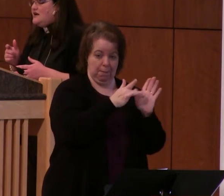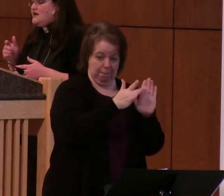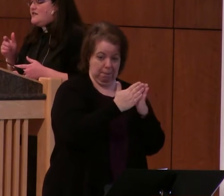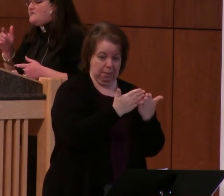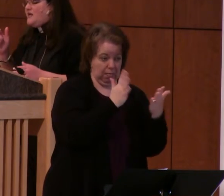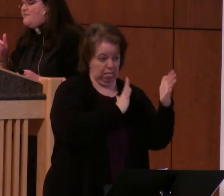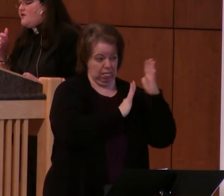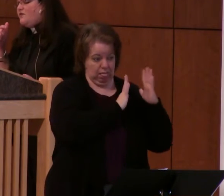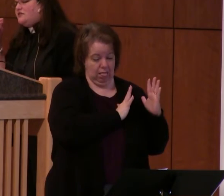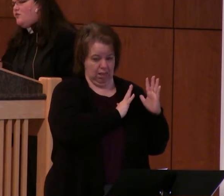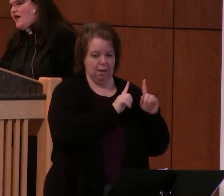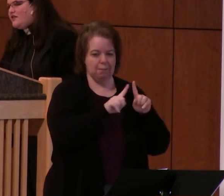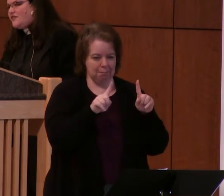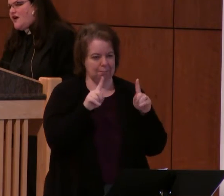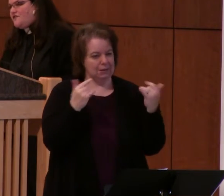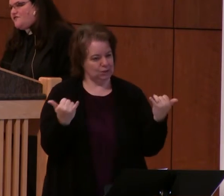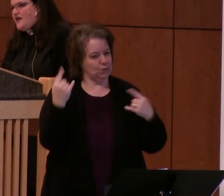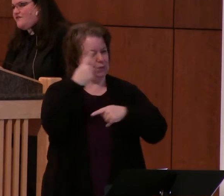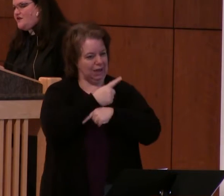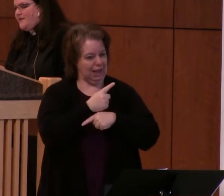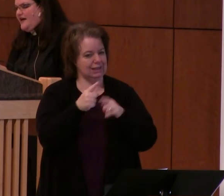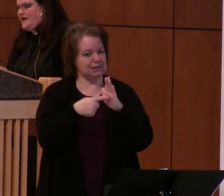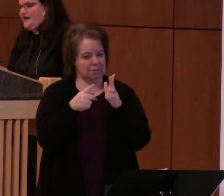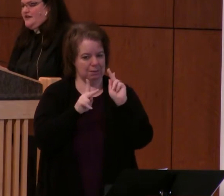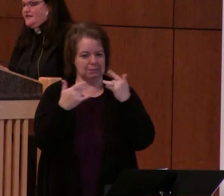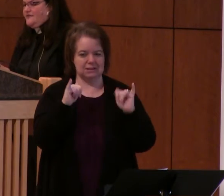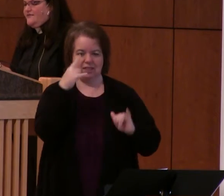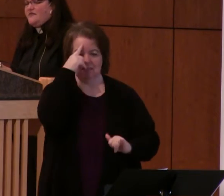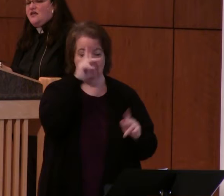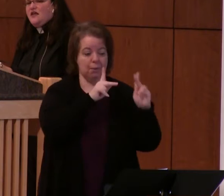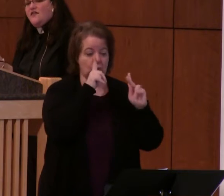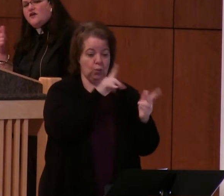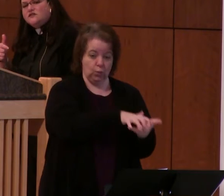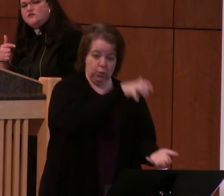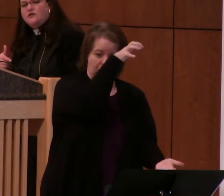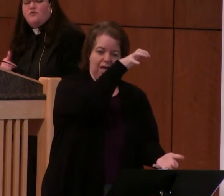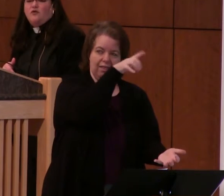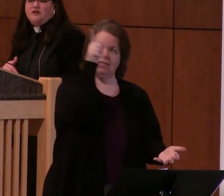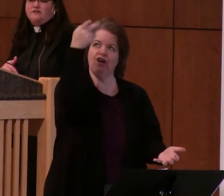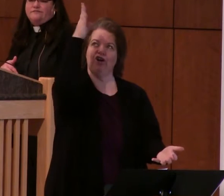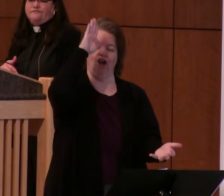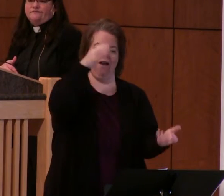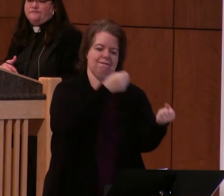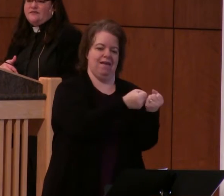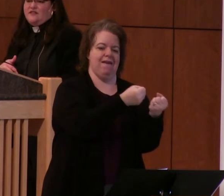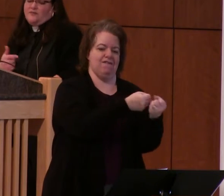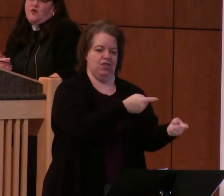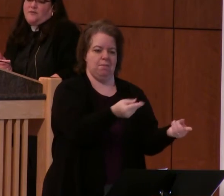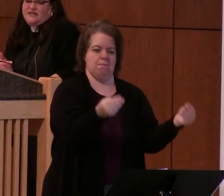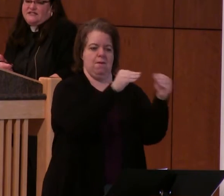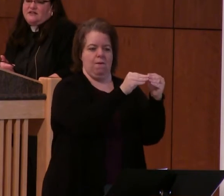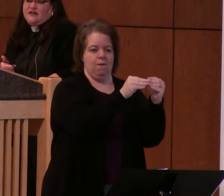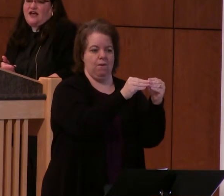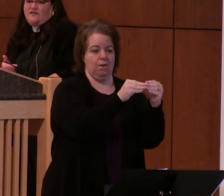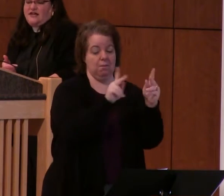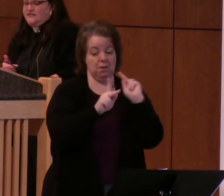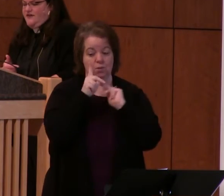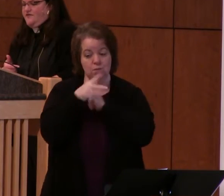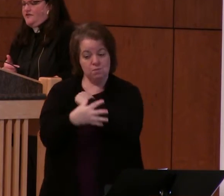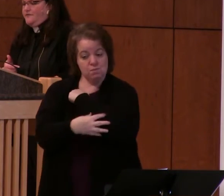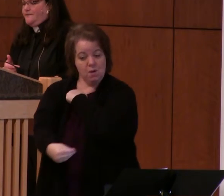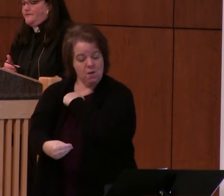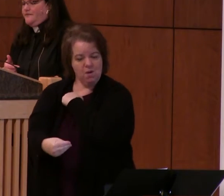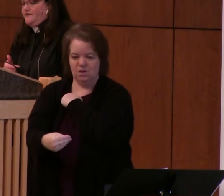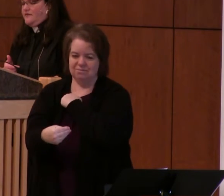think that people with wealth are favored by God. And those who are poor, they're poor because they don't have